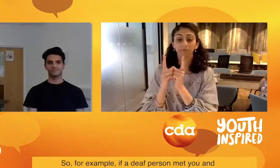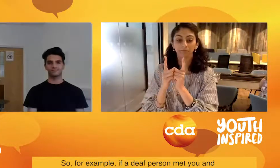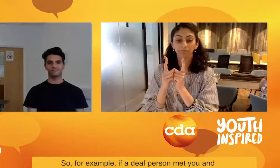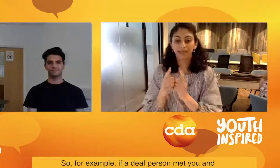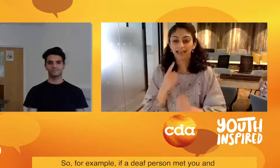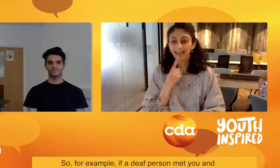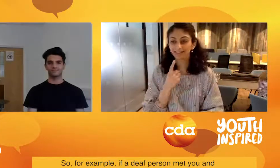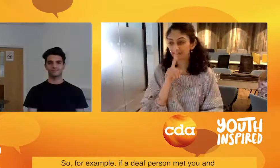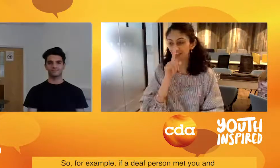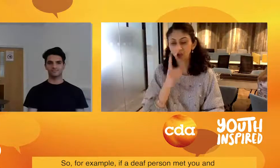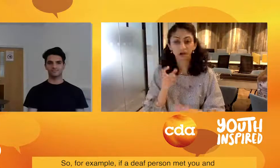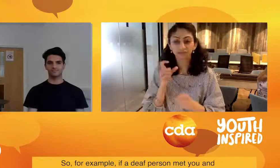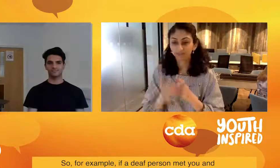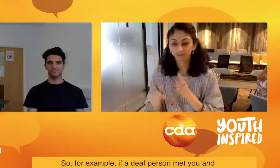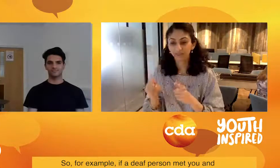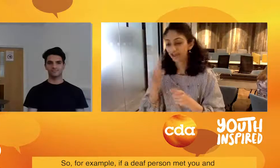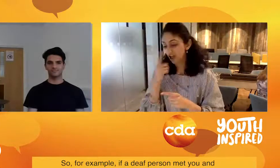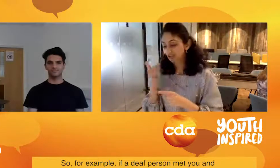person